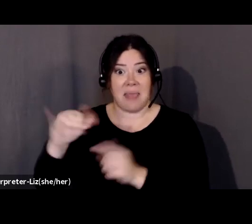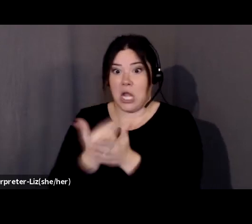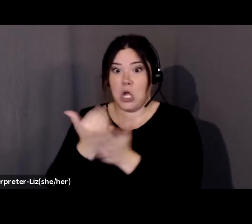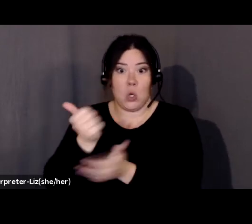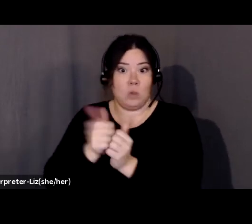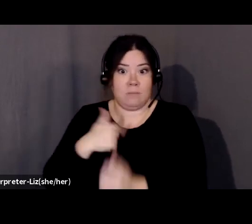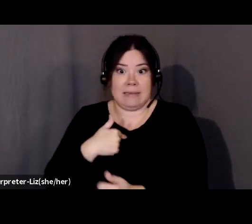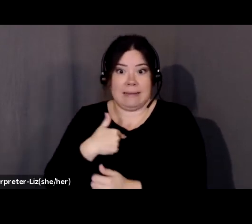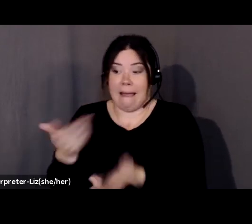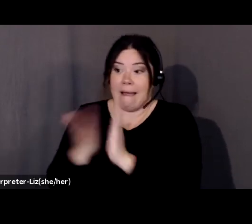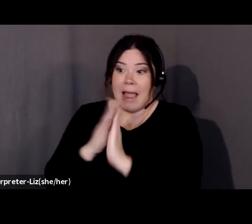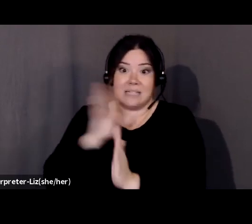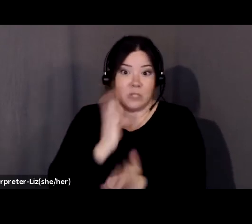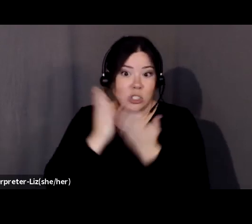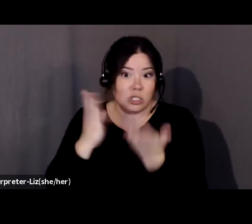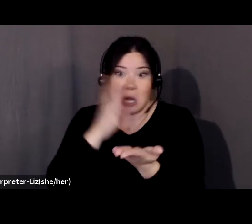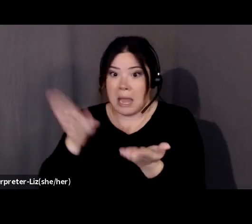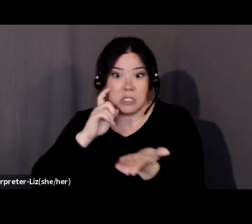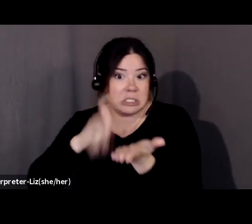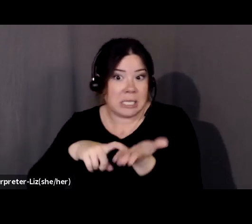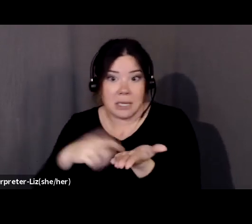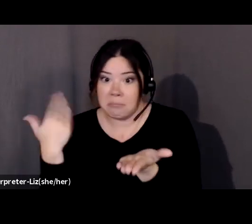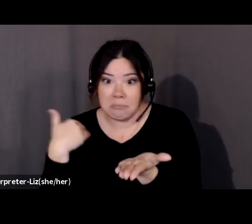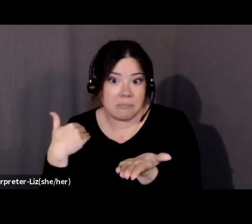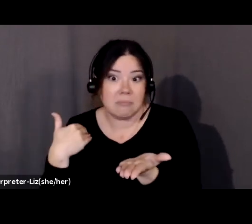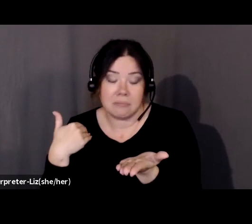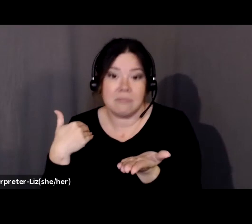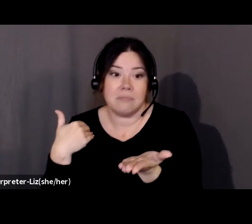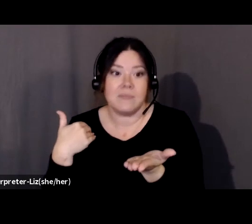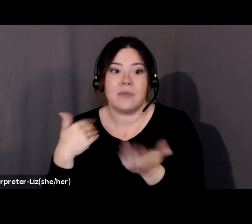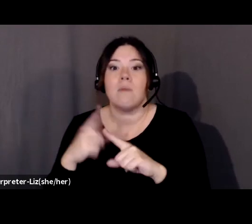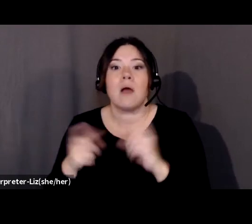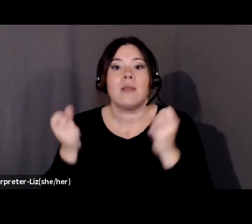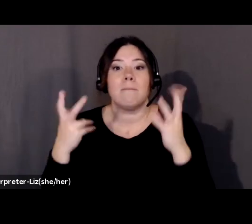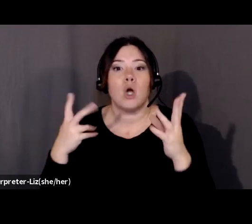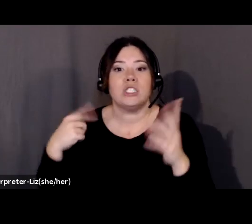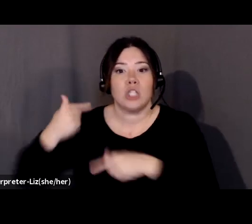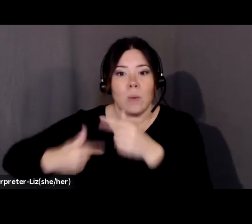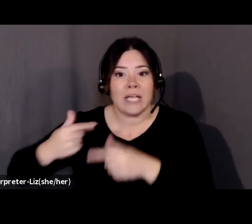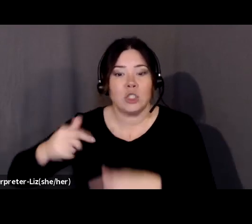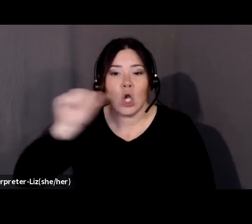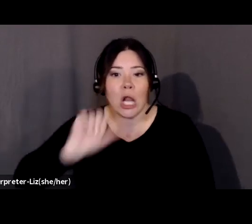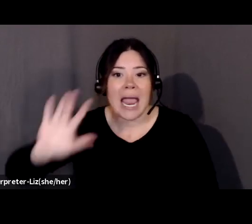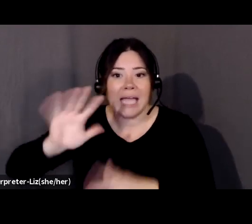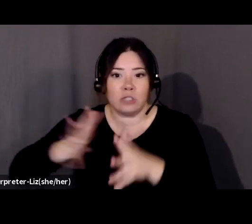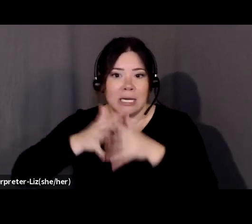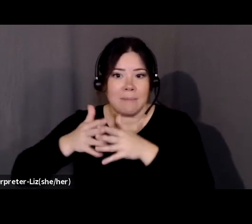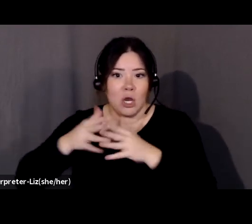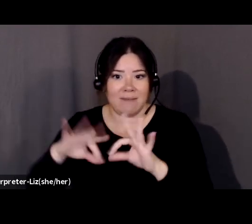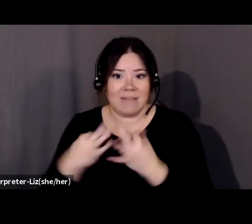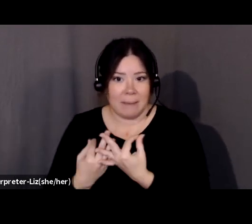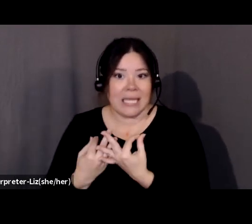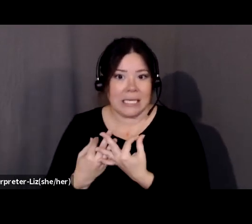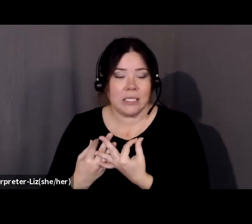asked for suggestions. I haven't seen this and I want to, but the multi-generational Asian American family